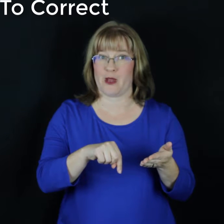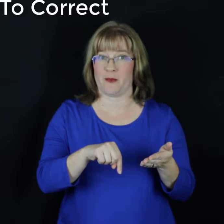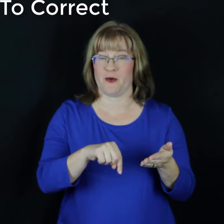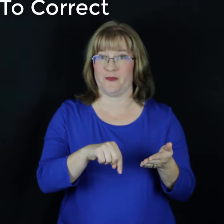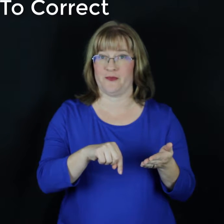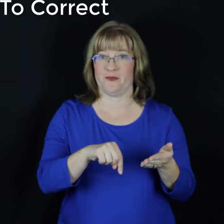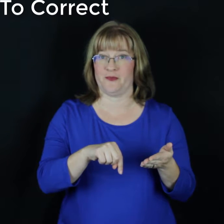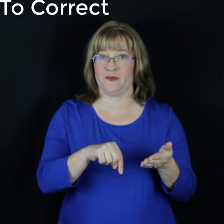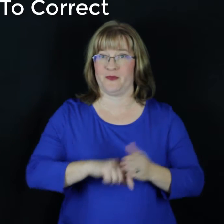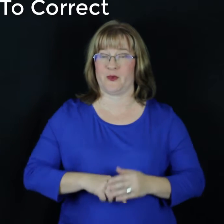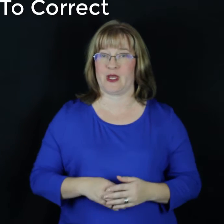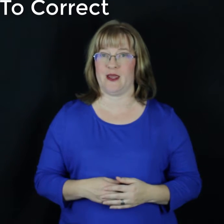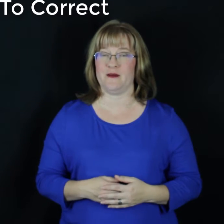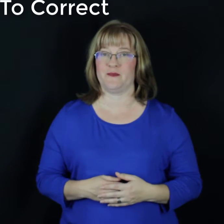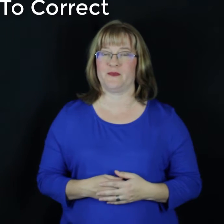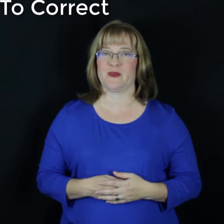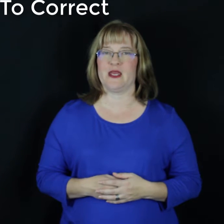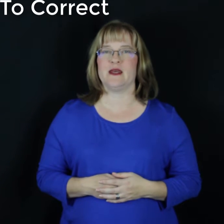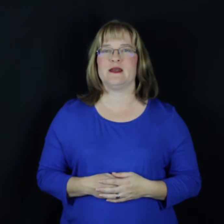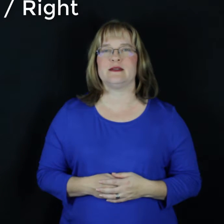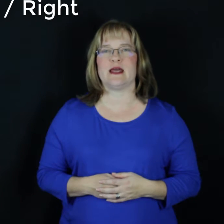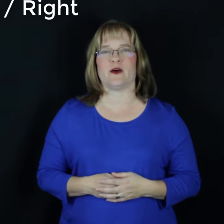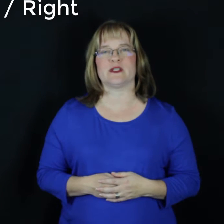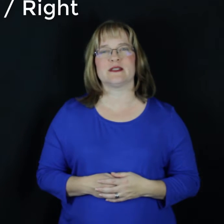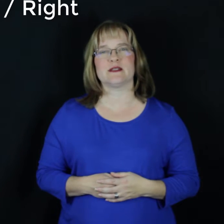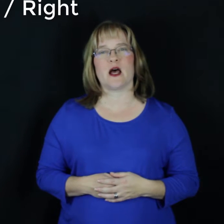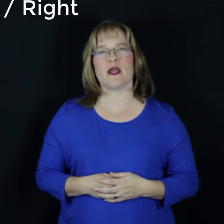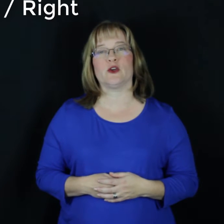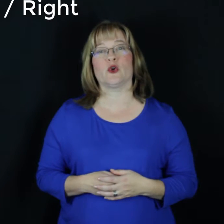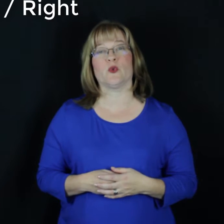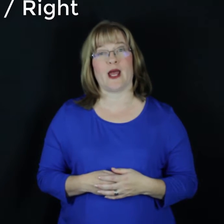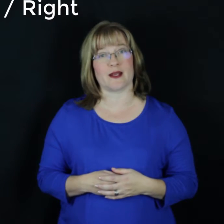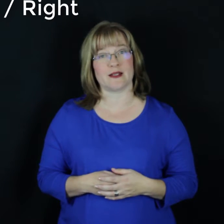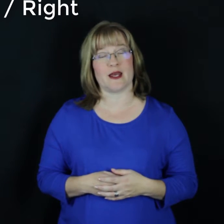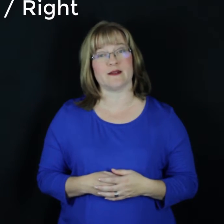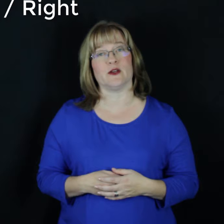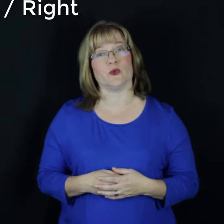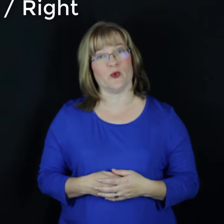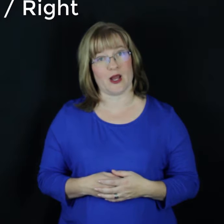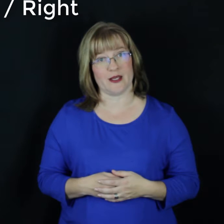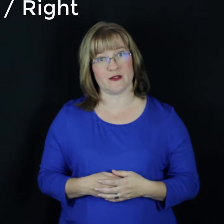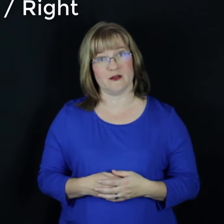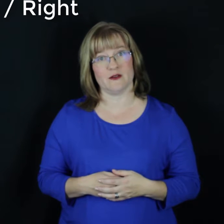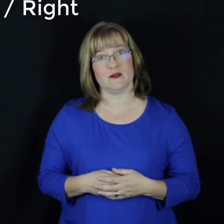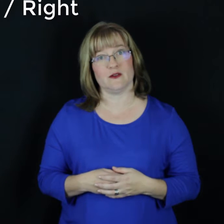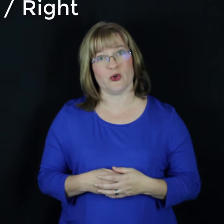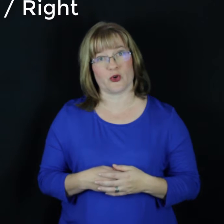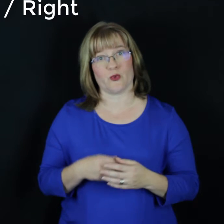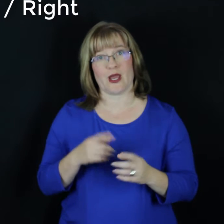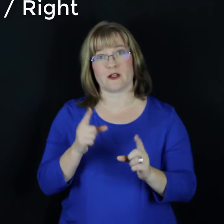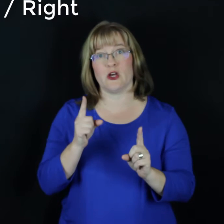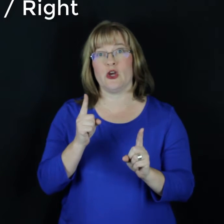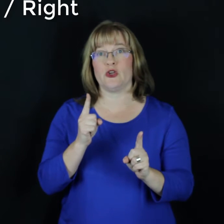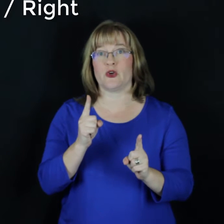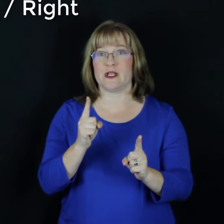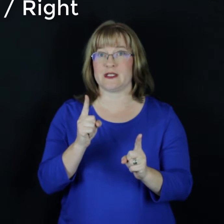paper. Okay? Now, to sign correct, as in right, you're correct, you're going to